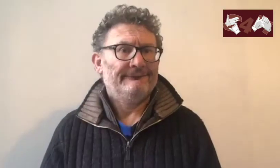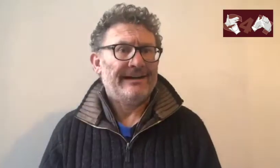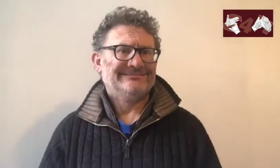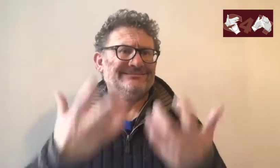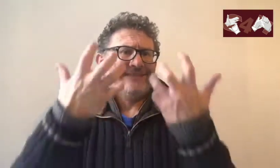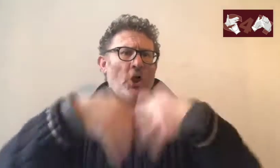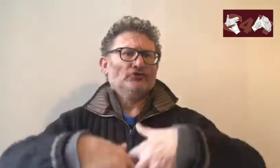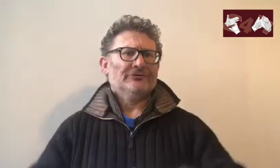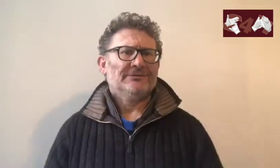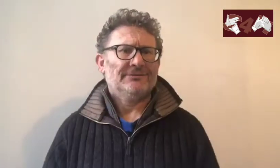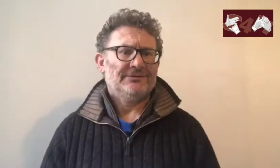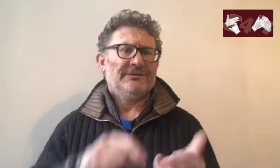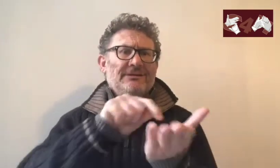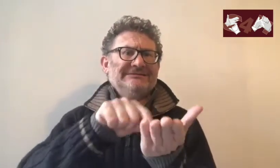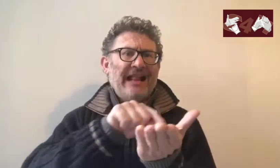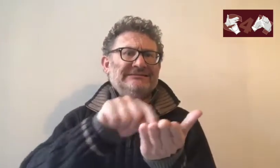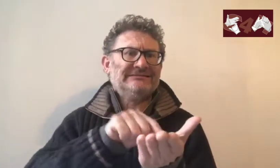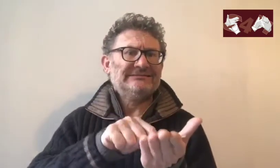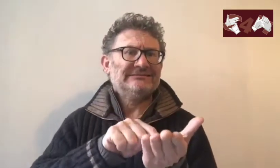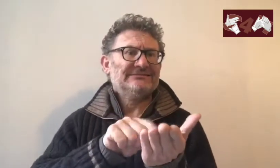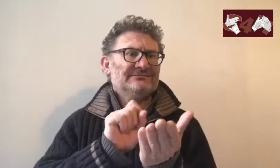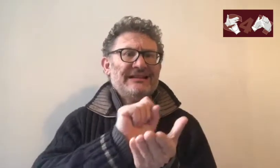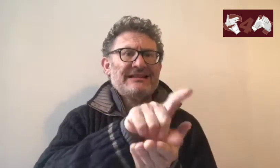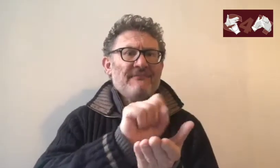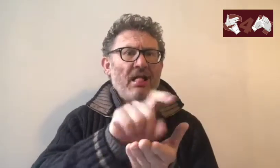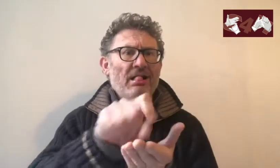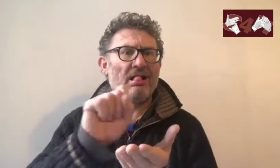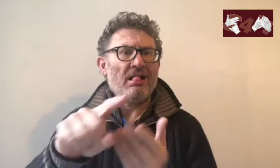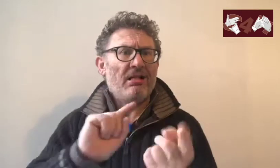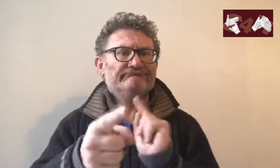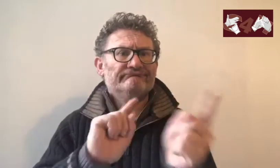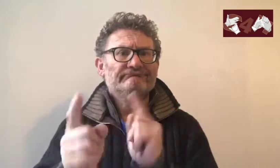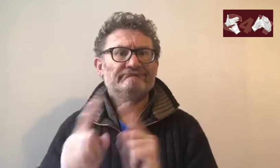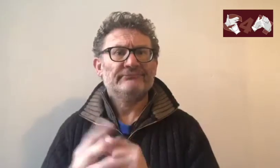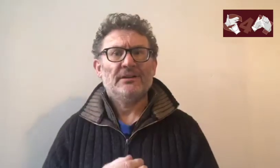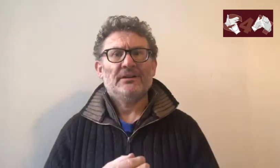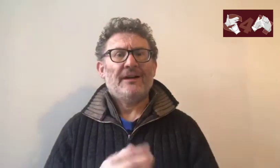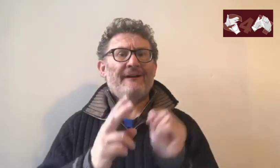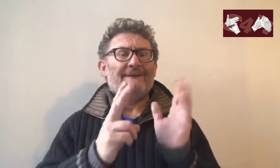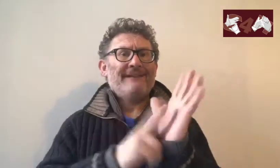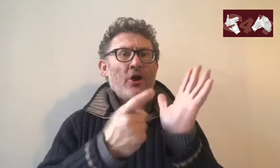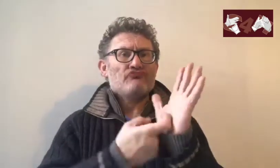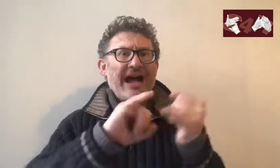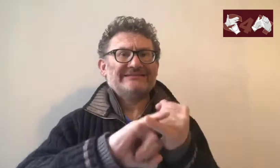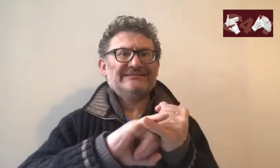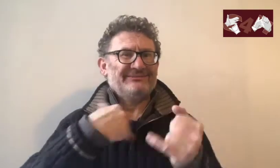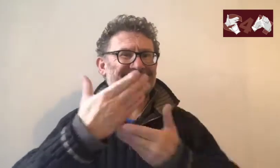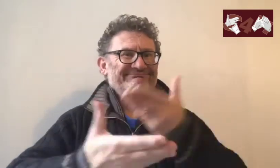I do have access to things. I have access through technology, through being able to send text, communicating with people via